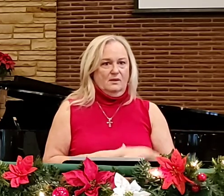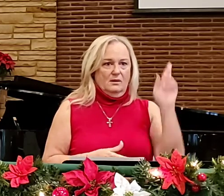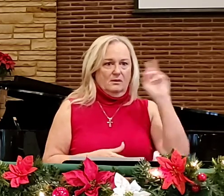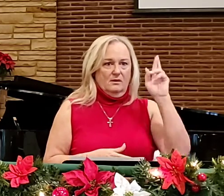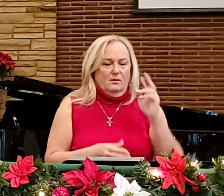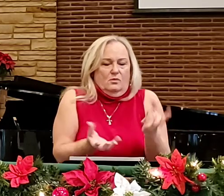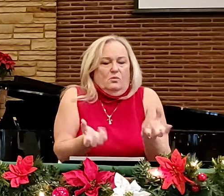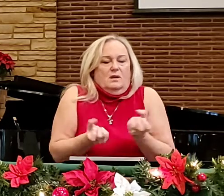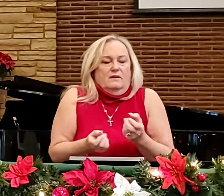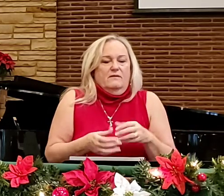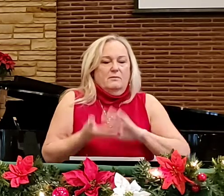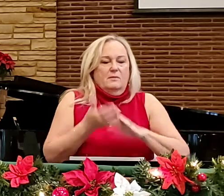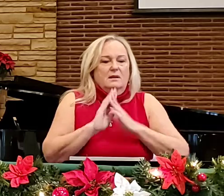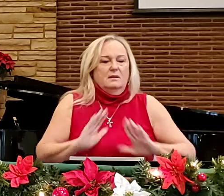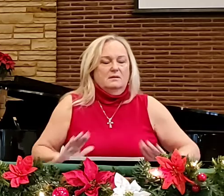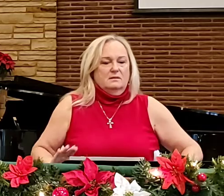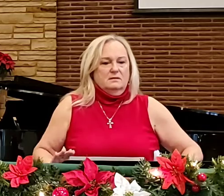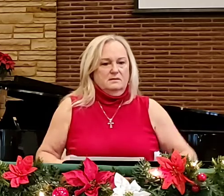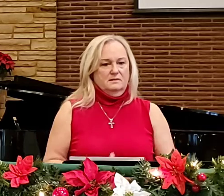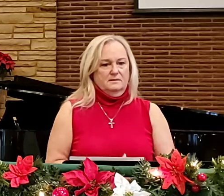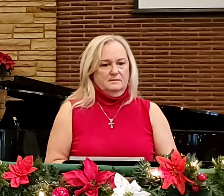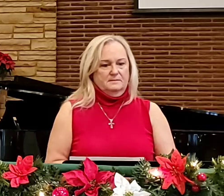We are longing for peace.